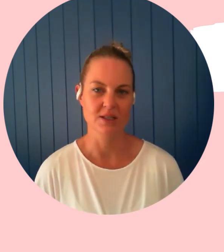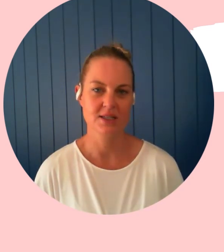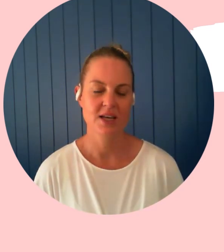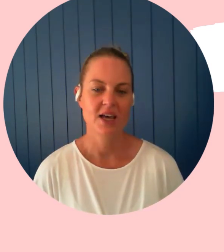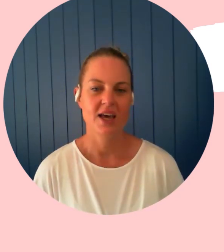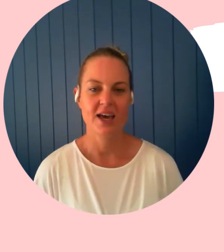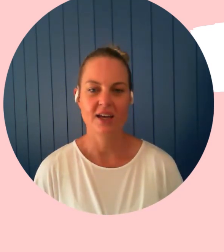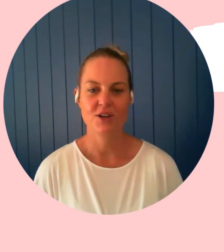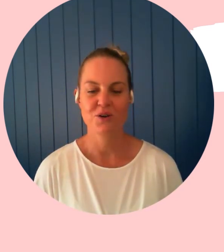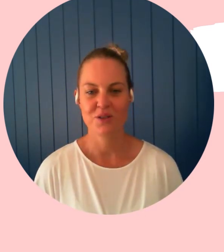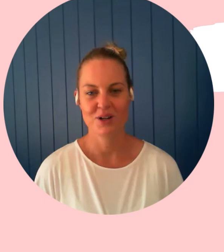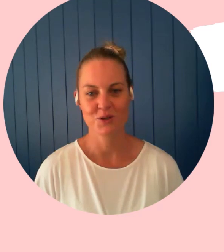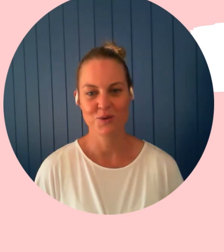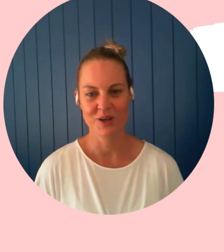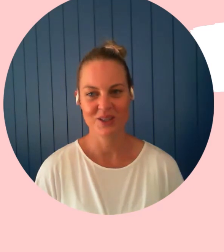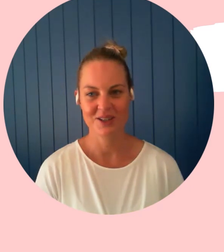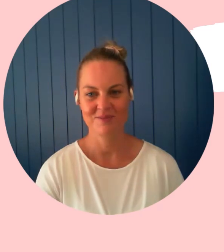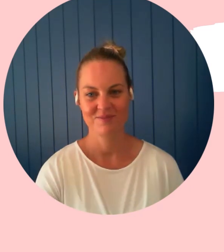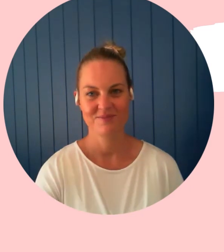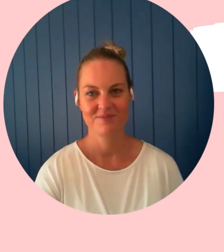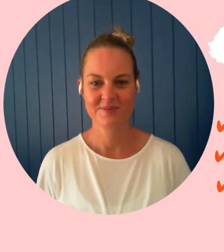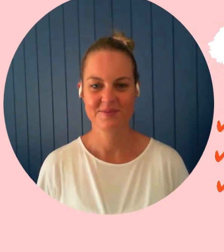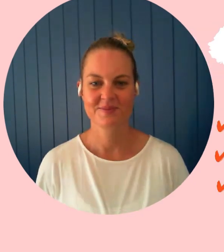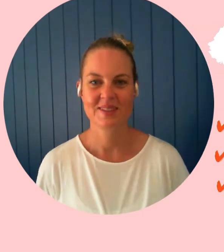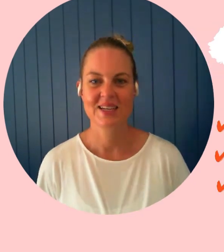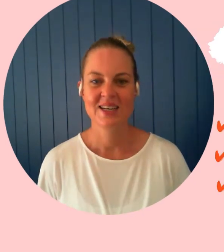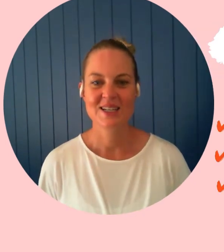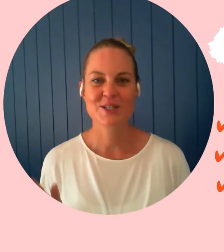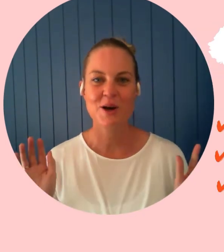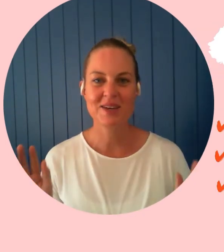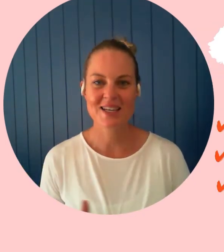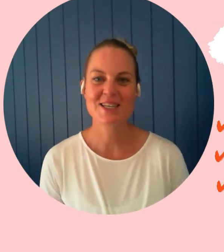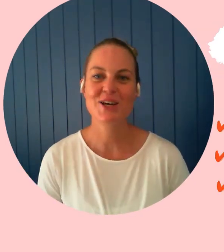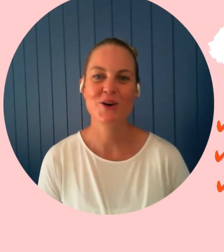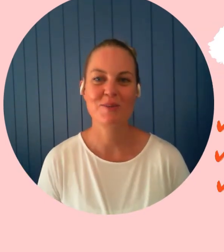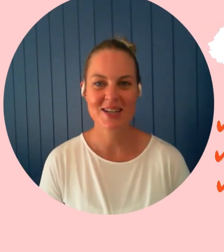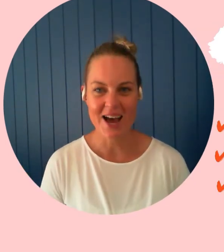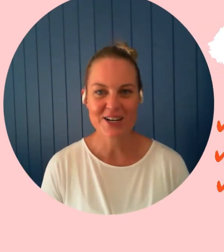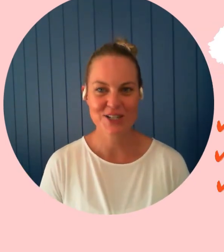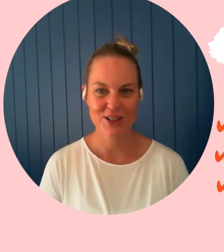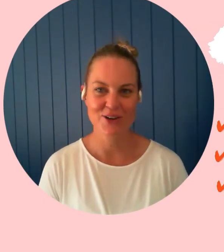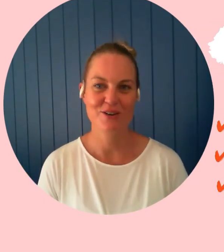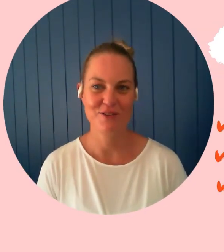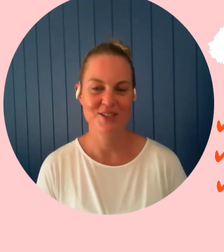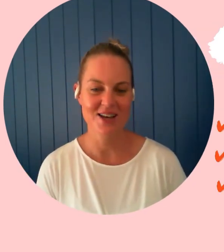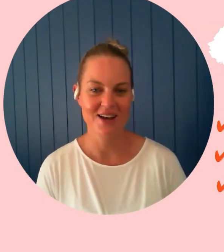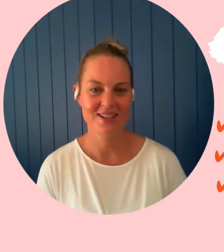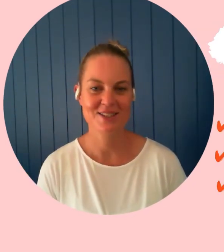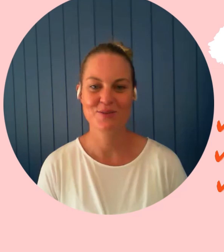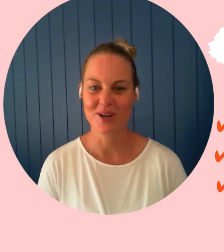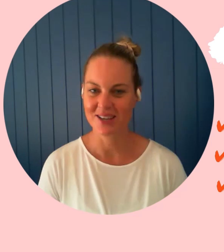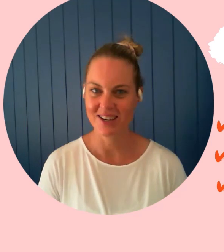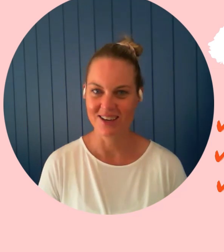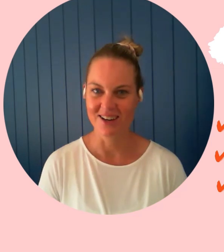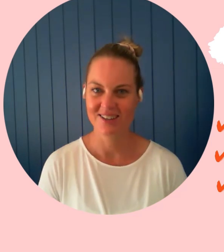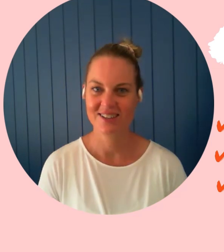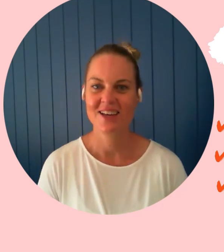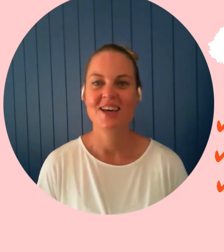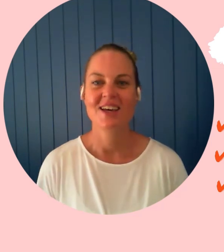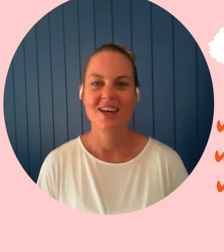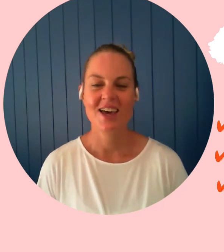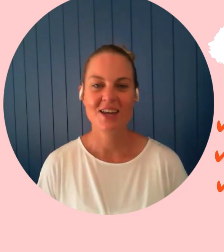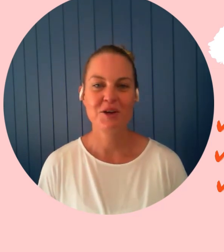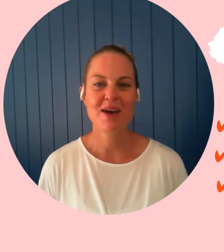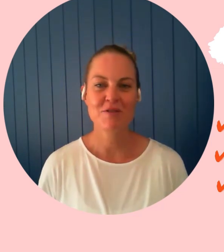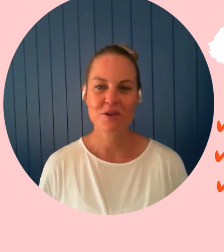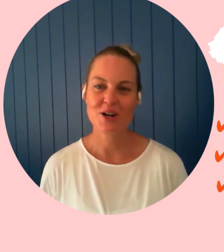moments, and you know that it's all worth it. So I'm guessing you hope to actually learn a few signs while you're here.